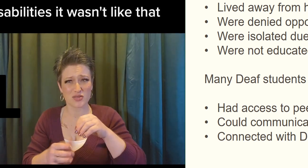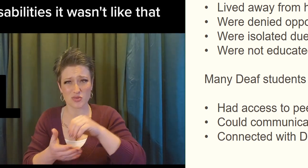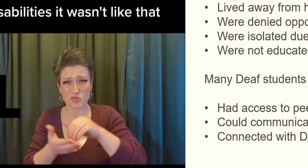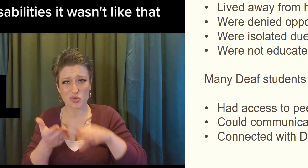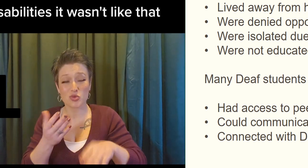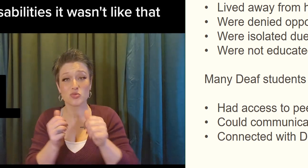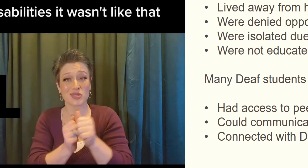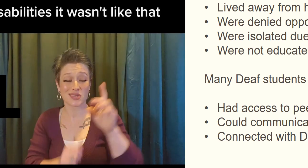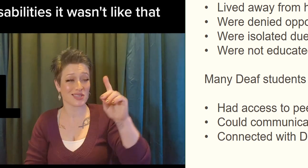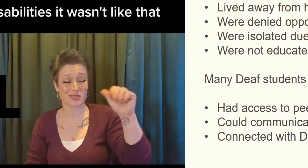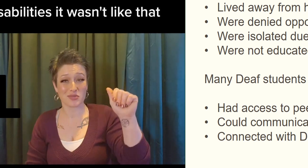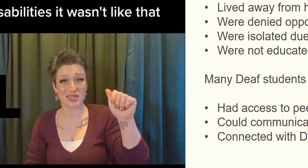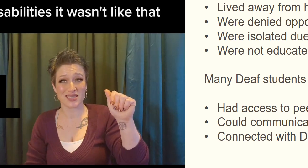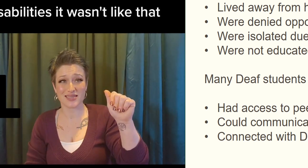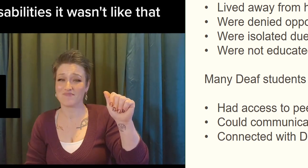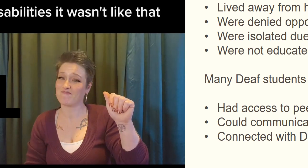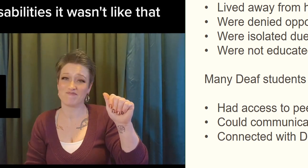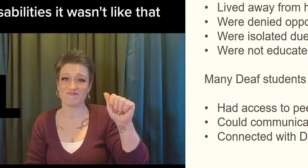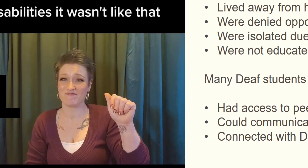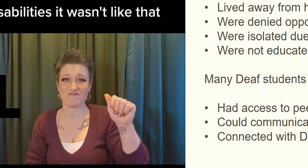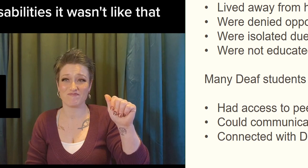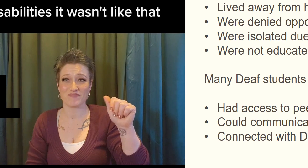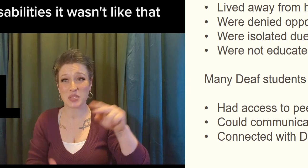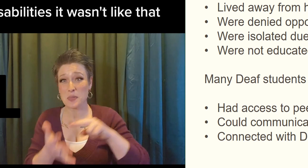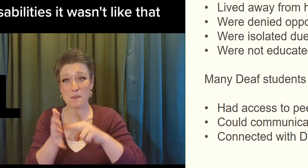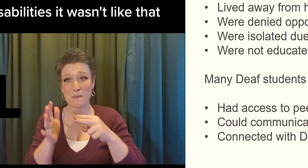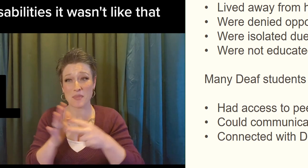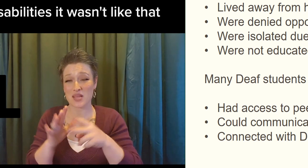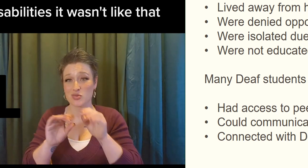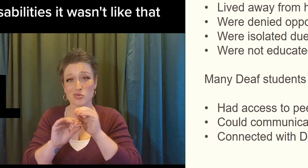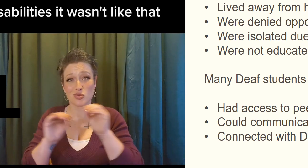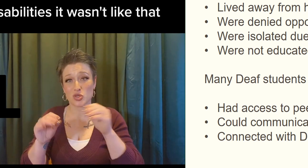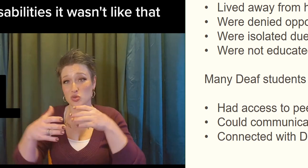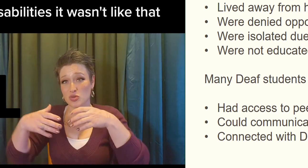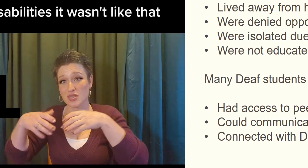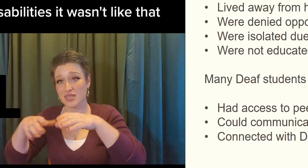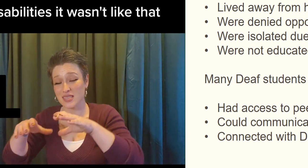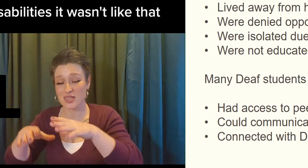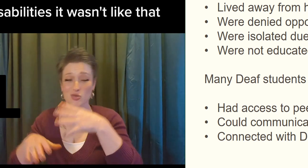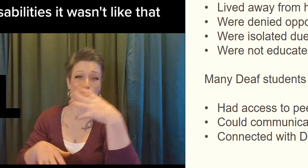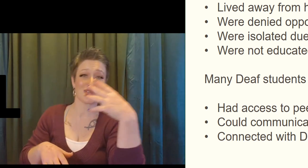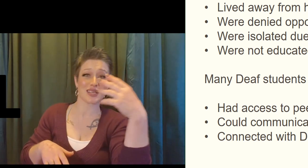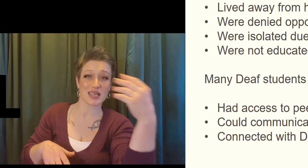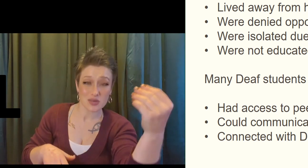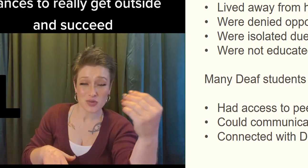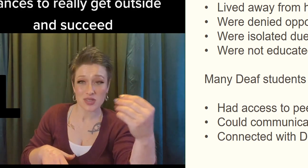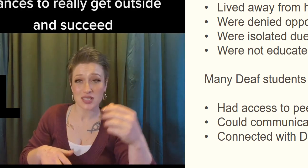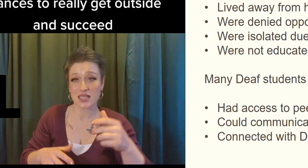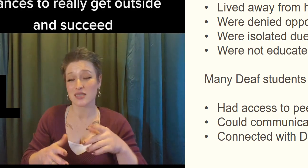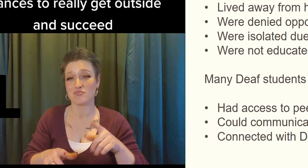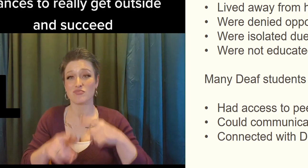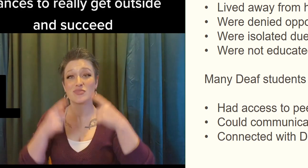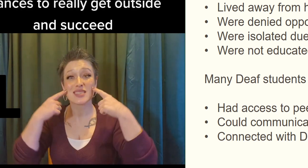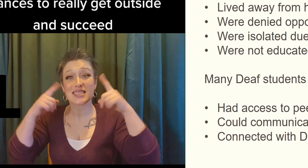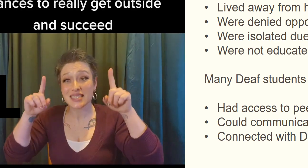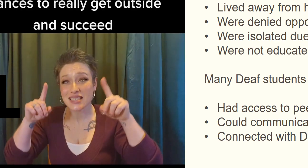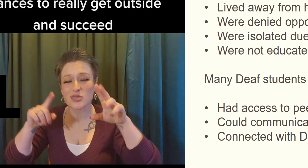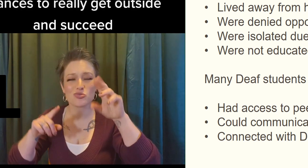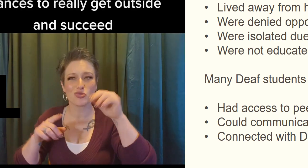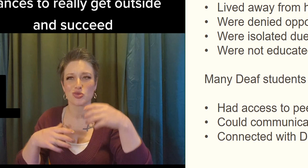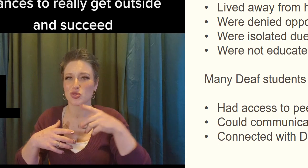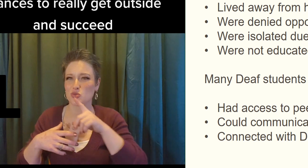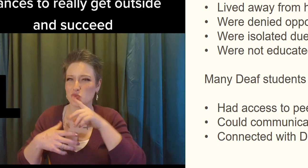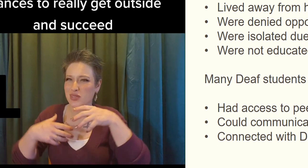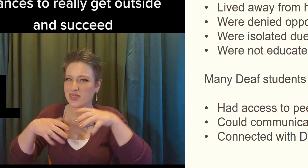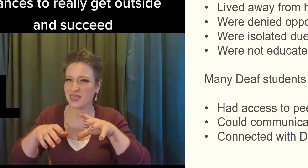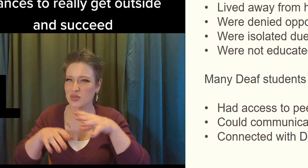But for other students with disabilities, it wasn't like that. It meant that there were no chances